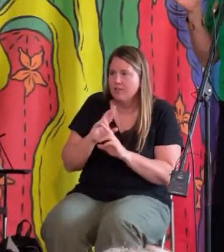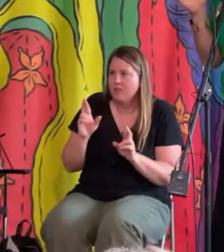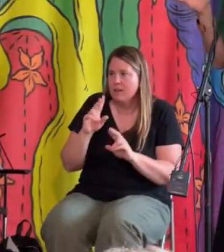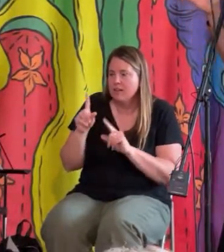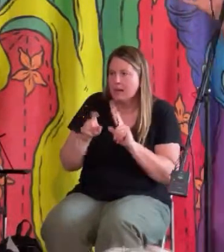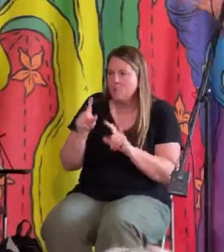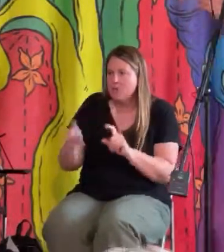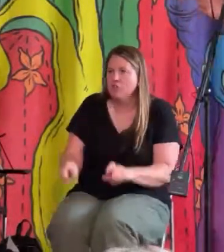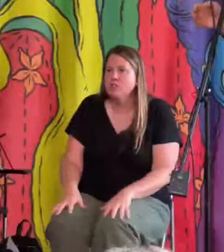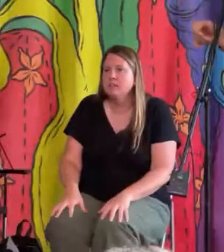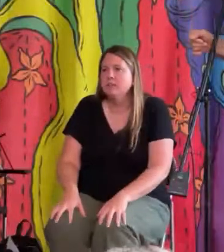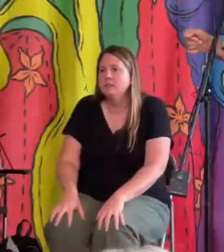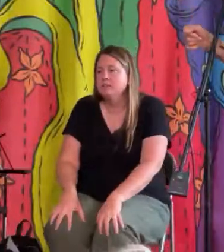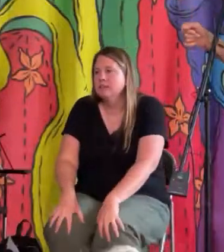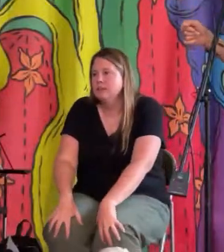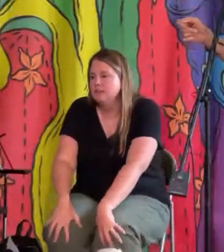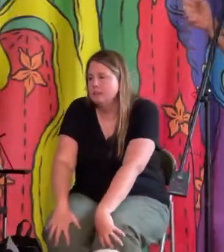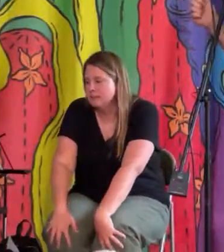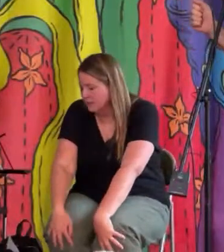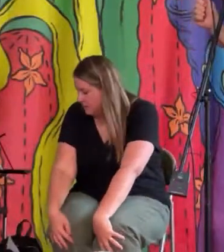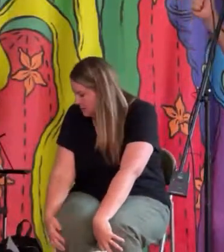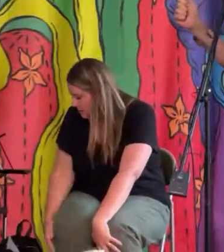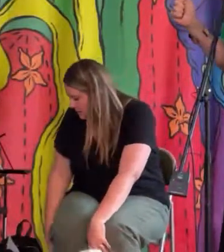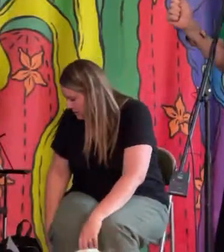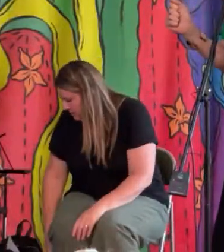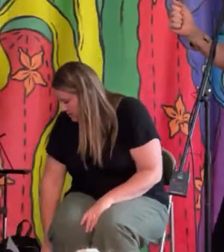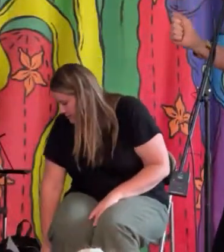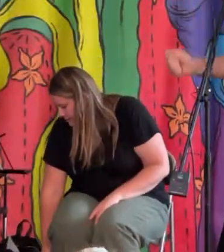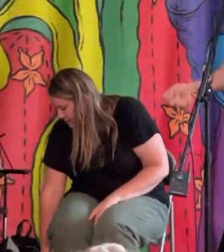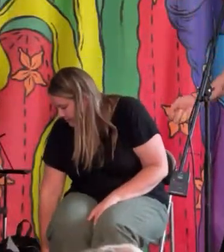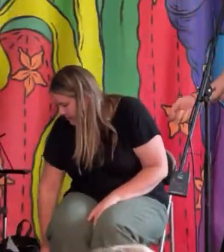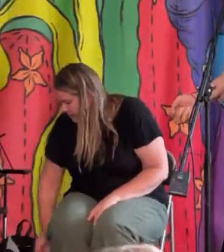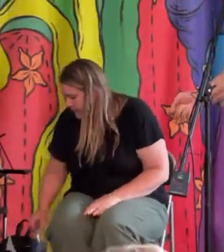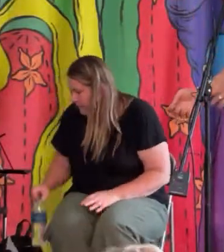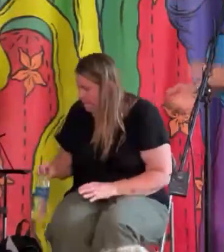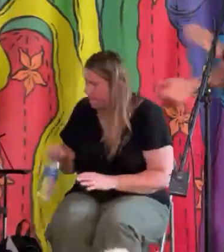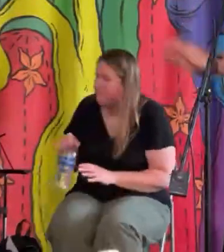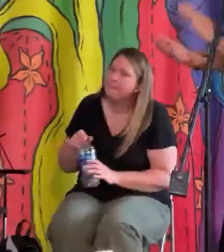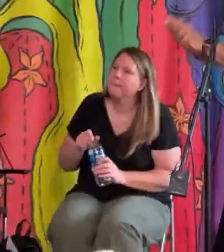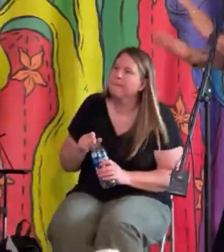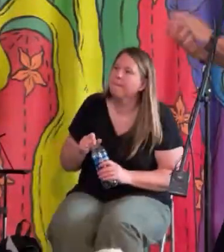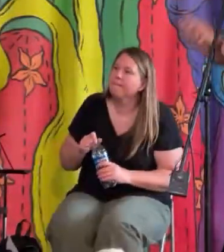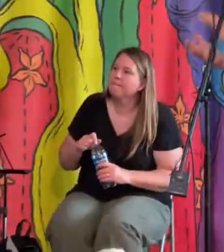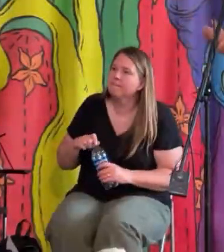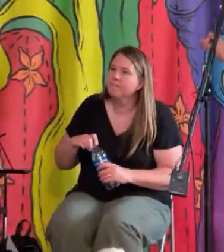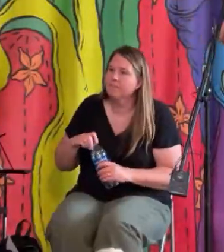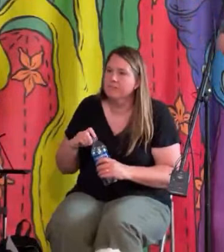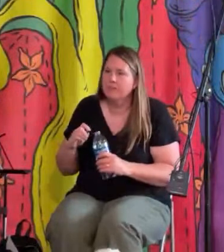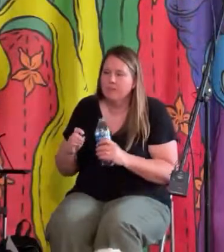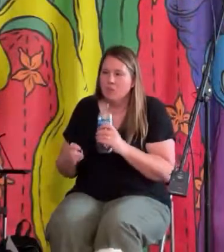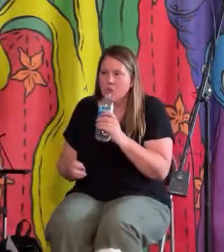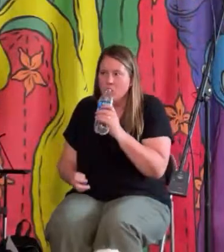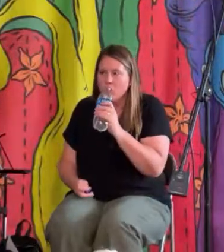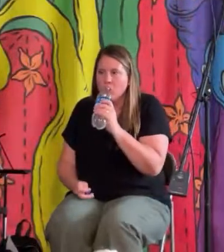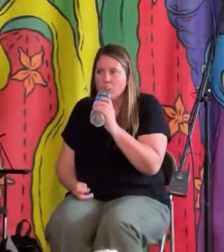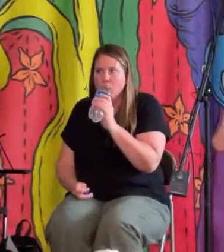your question right away. Bring it up, Ilya and Katie Farris. Give them applause while you're thinking of your question.